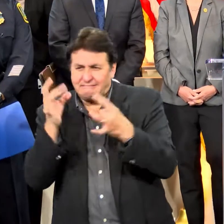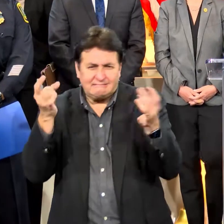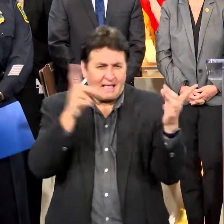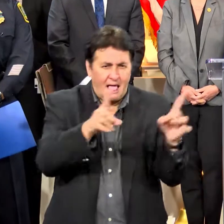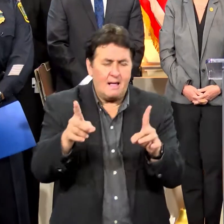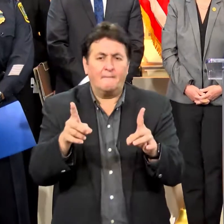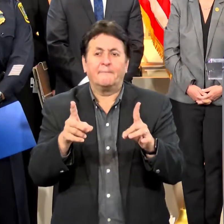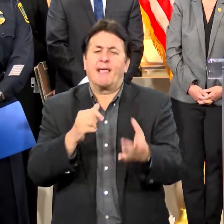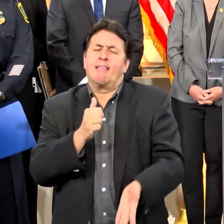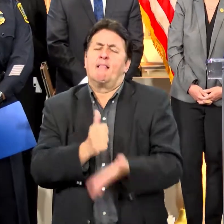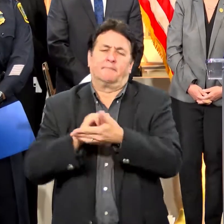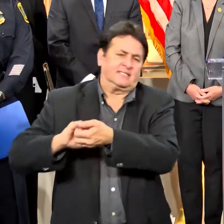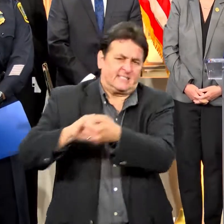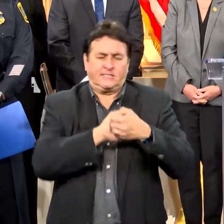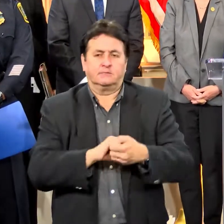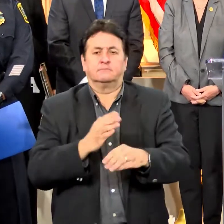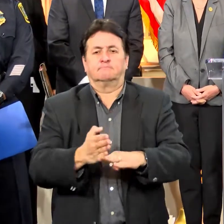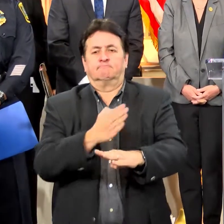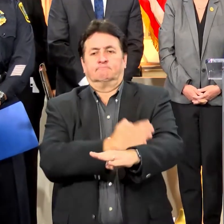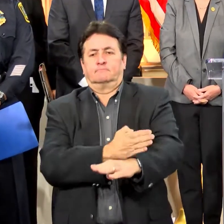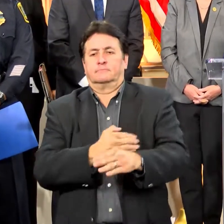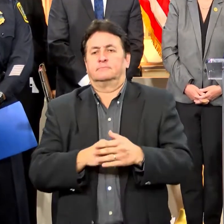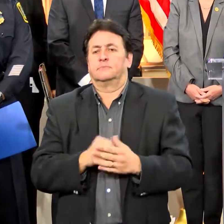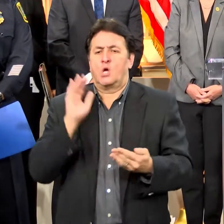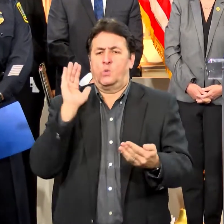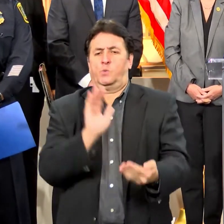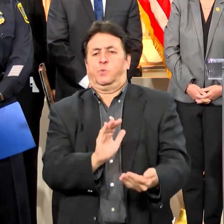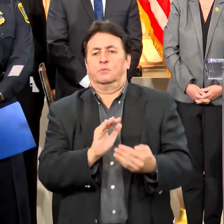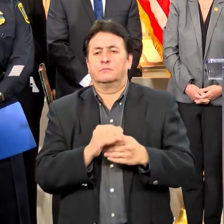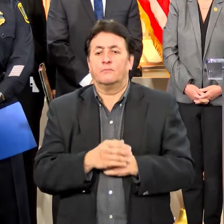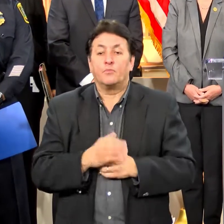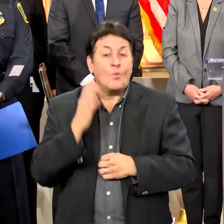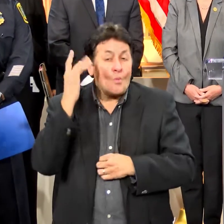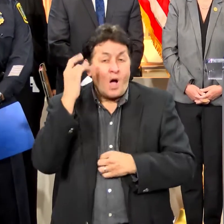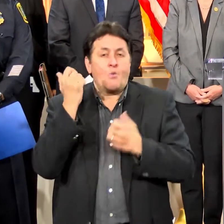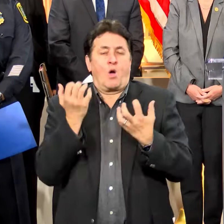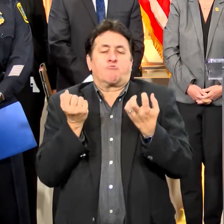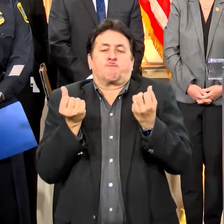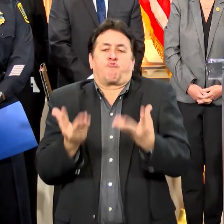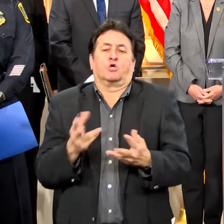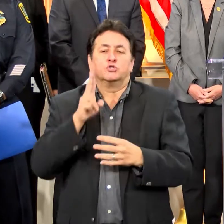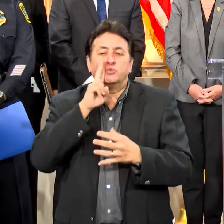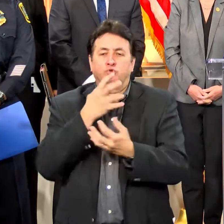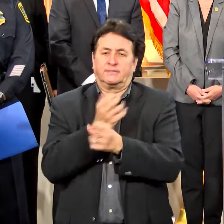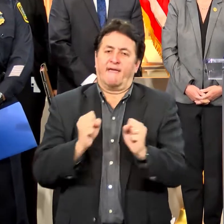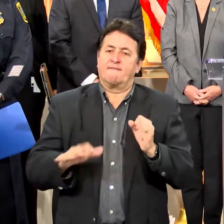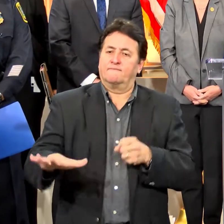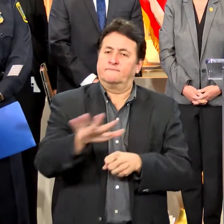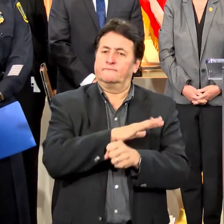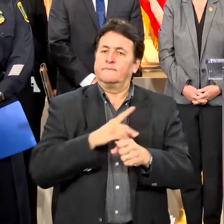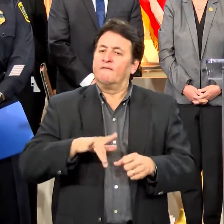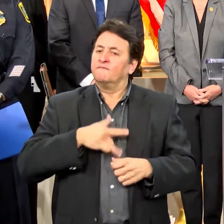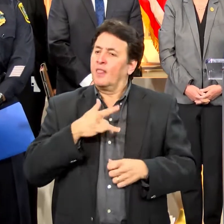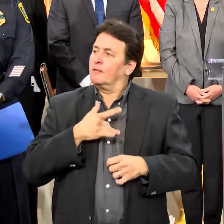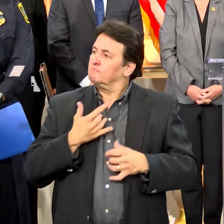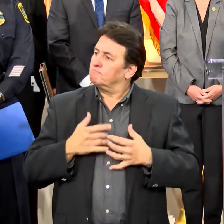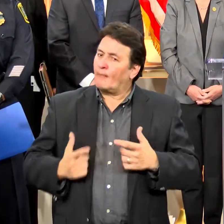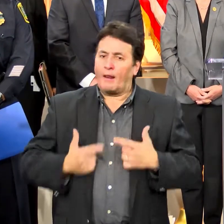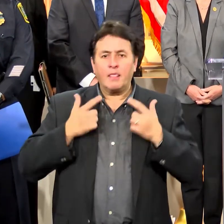to feel safe, and every Houstonians deserve to be able to go to and from this city and are